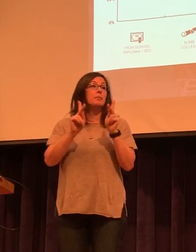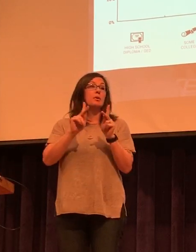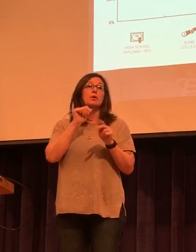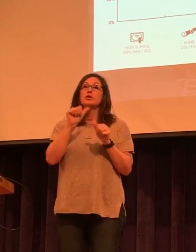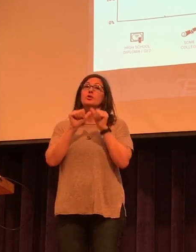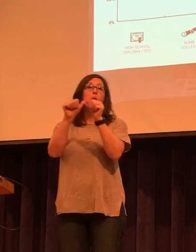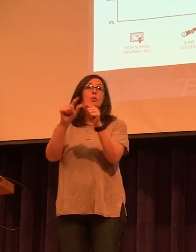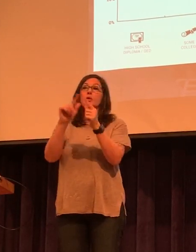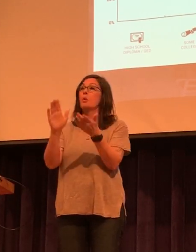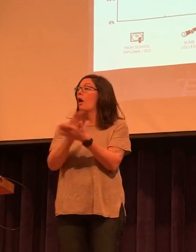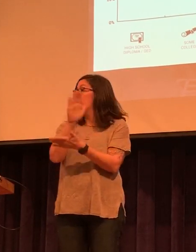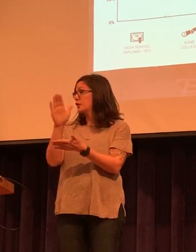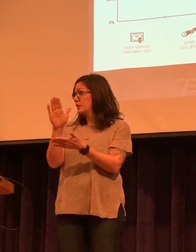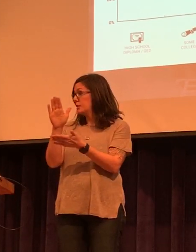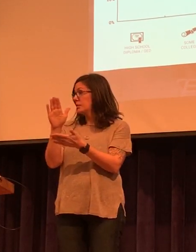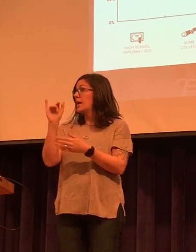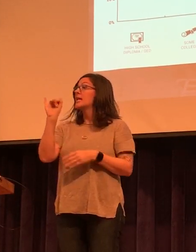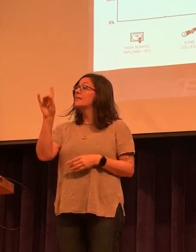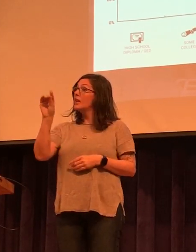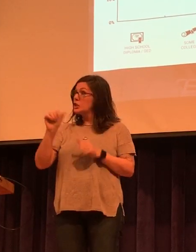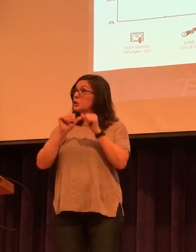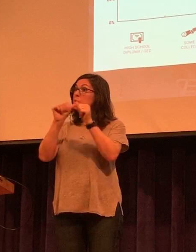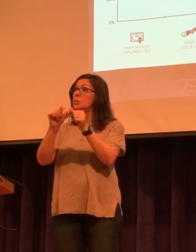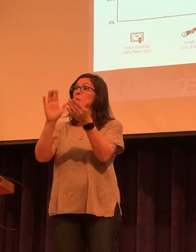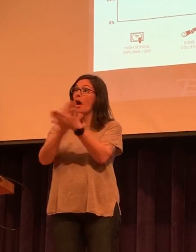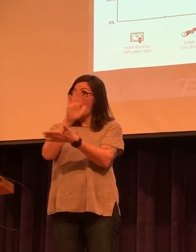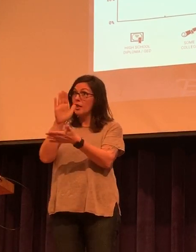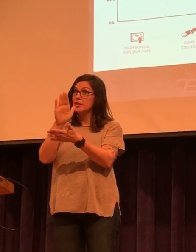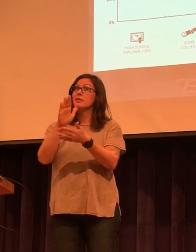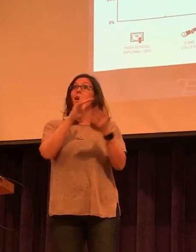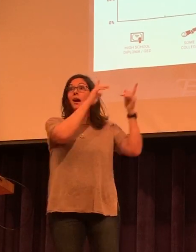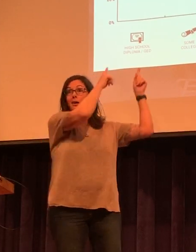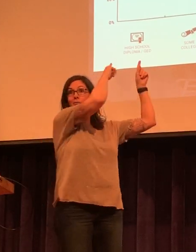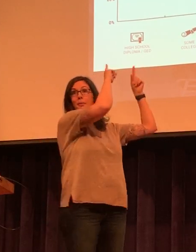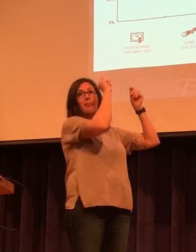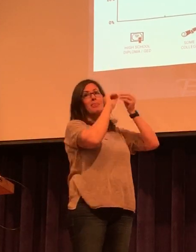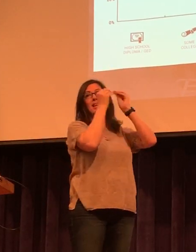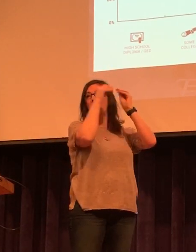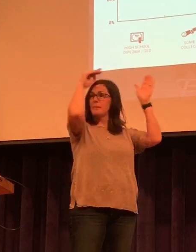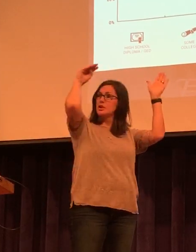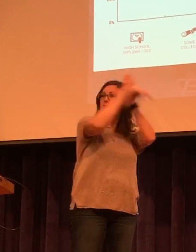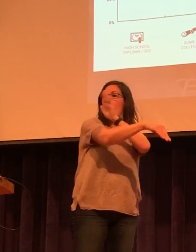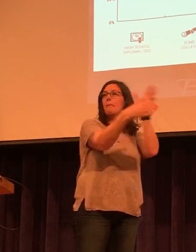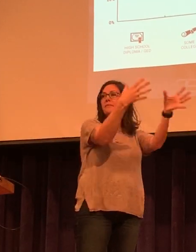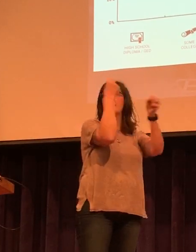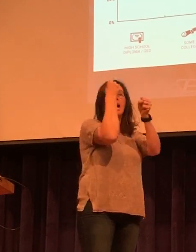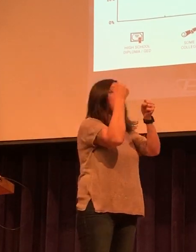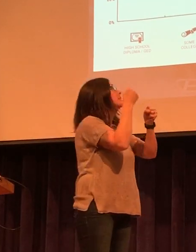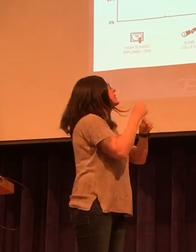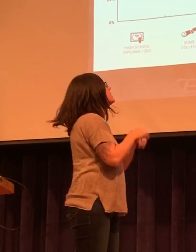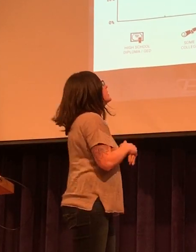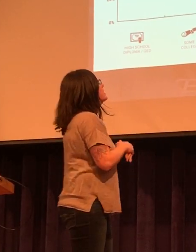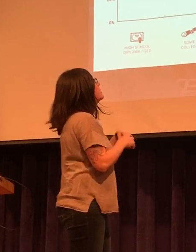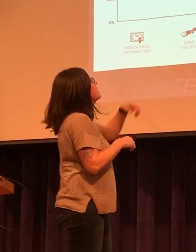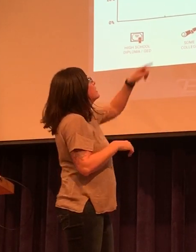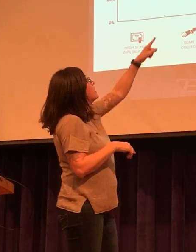And most deaf people don't continue on to college. If they do reach post-secondary education, the numbers drop